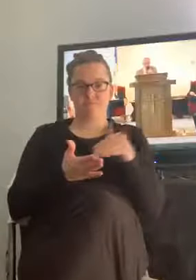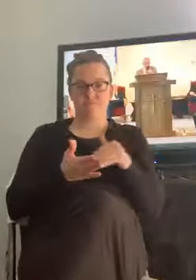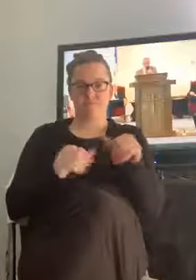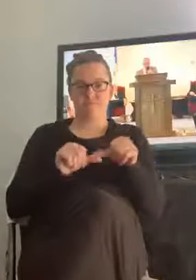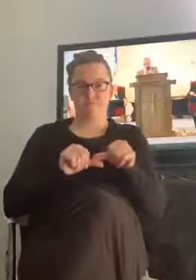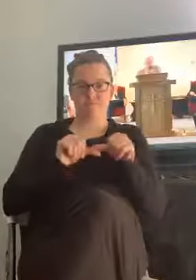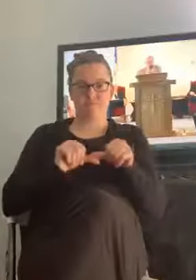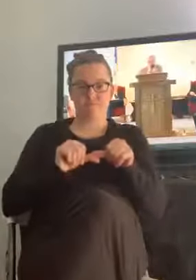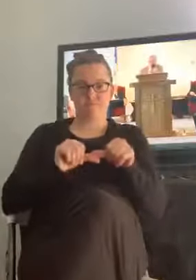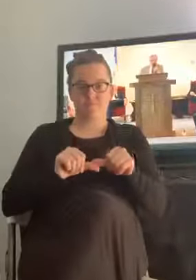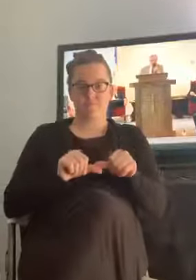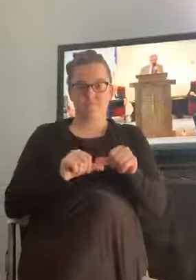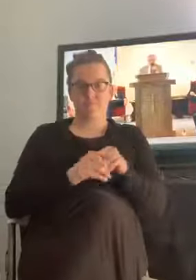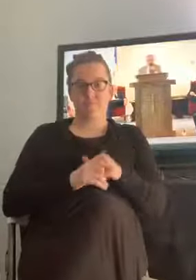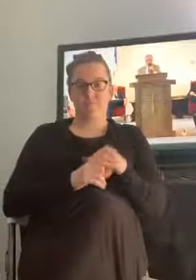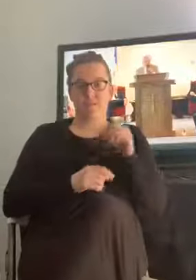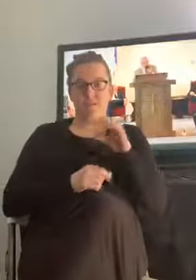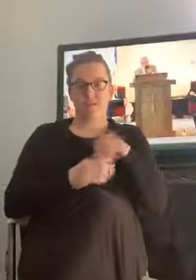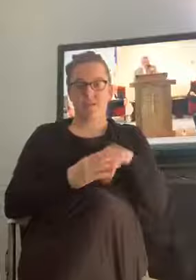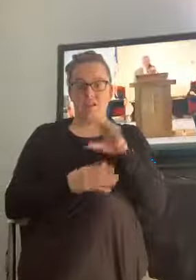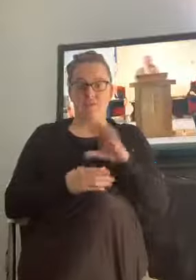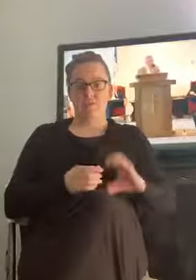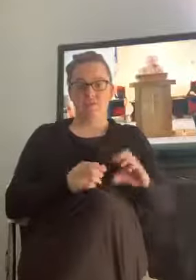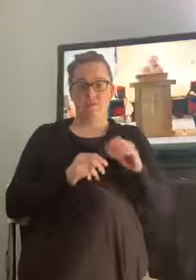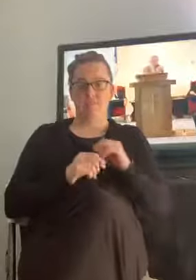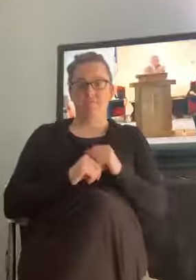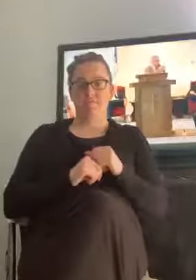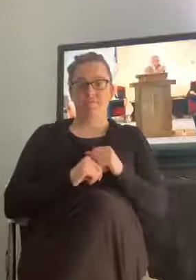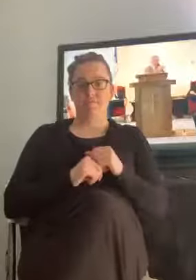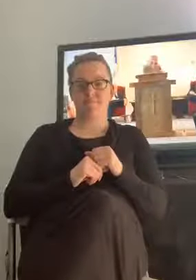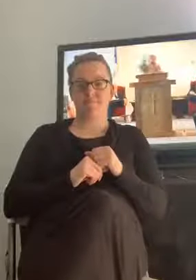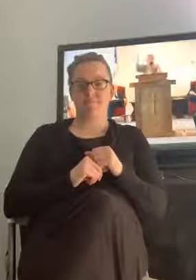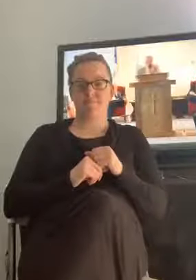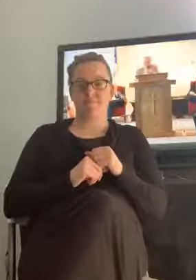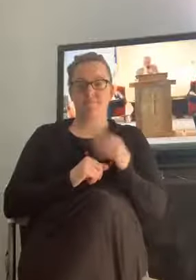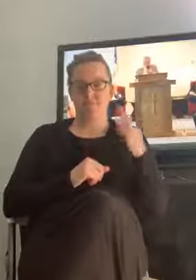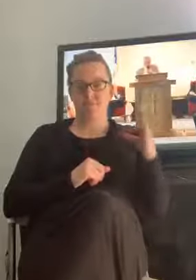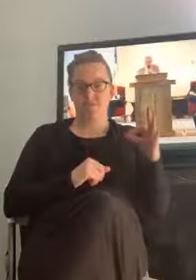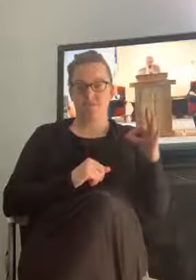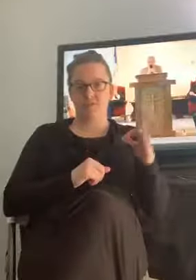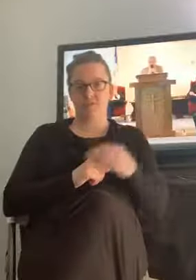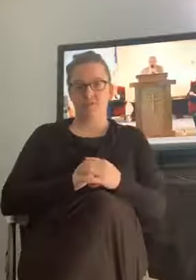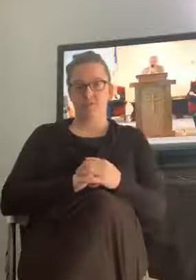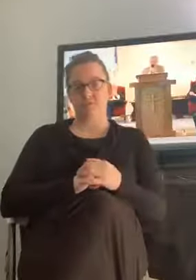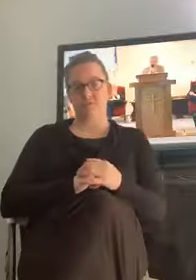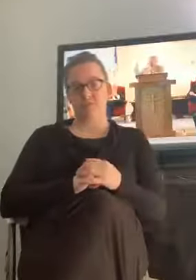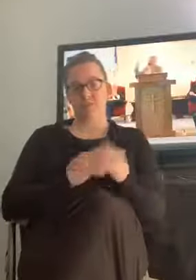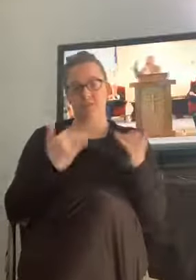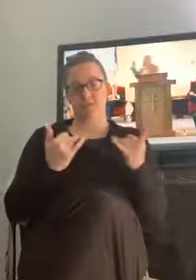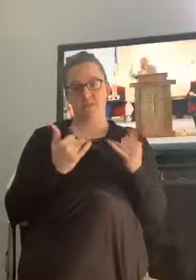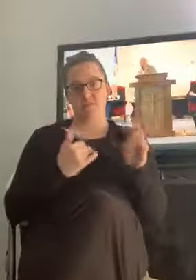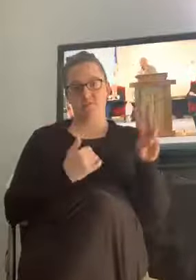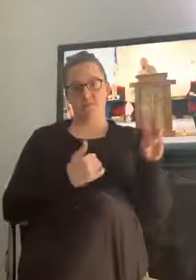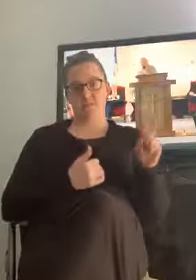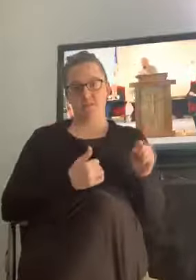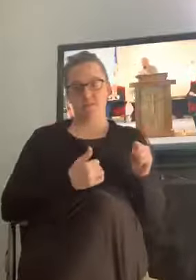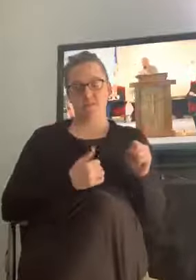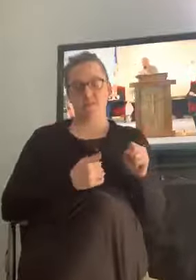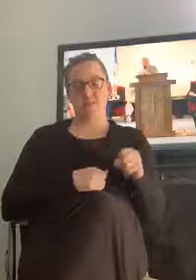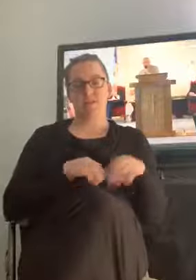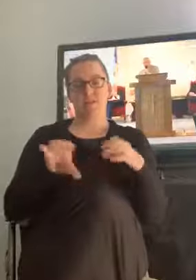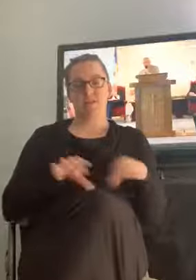God, in Christ's ministry. This was done to fulfill what the prophet said. This was done to fulfill the